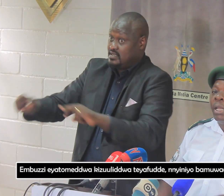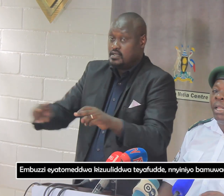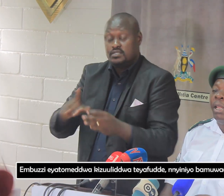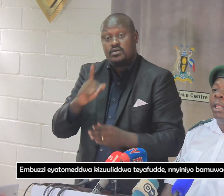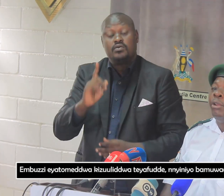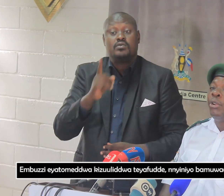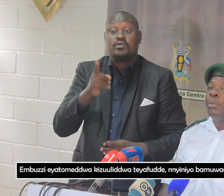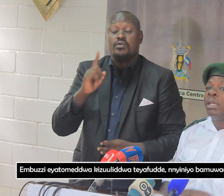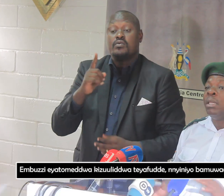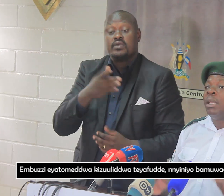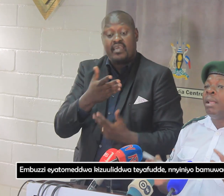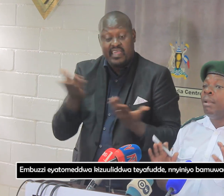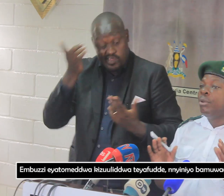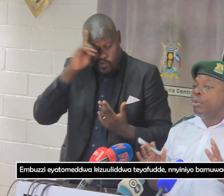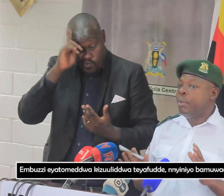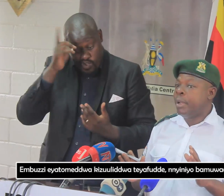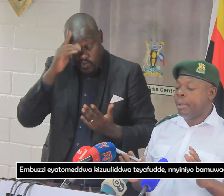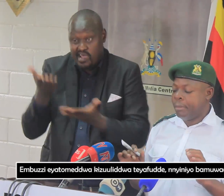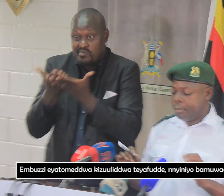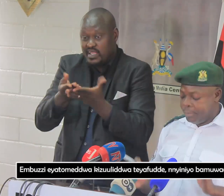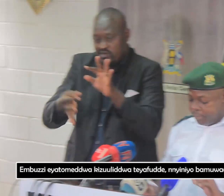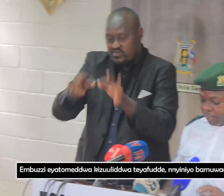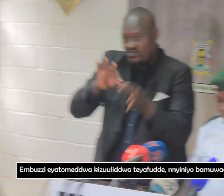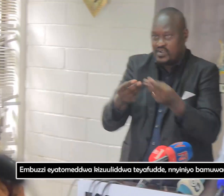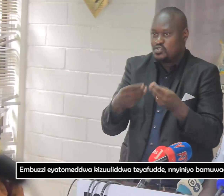going to entertain any documents that are not proper.